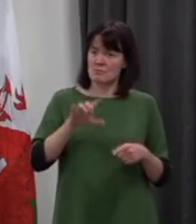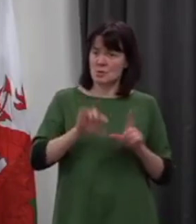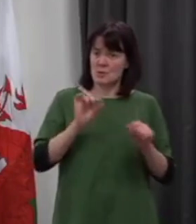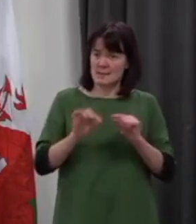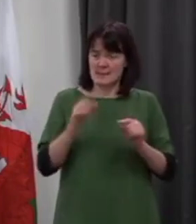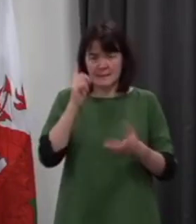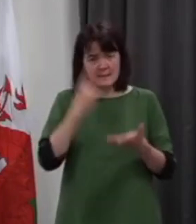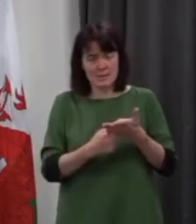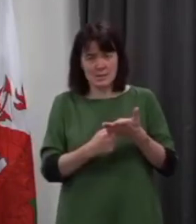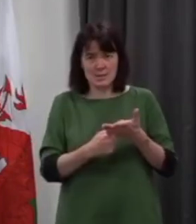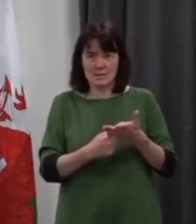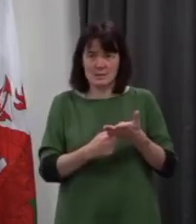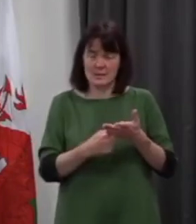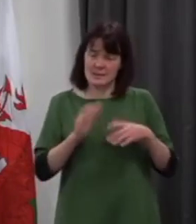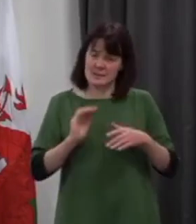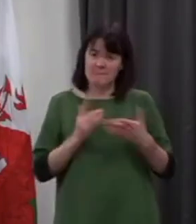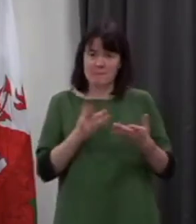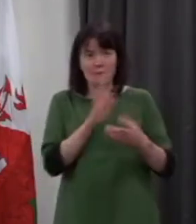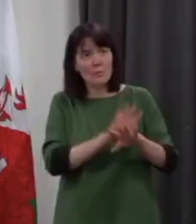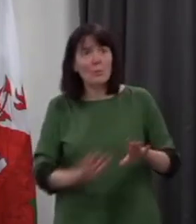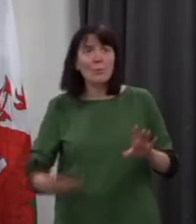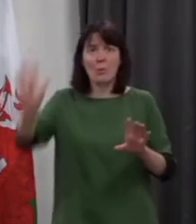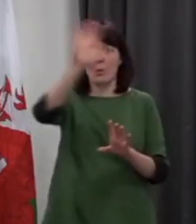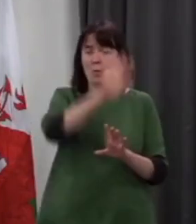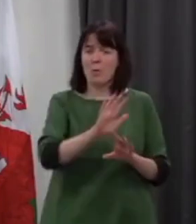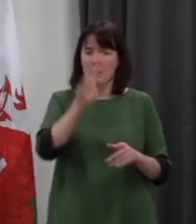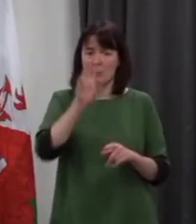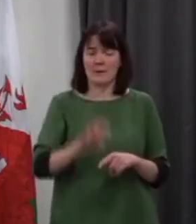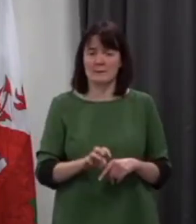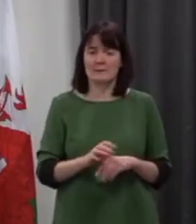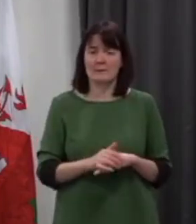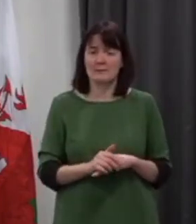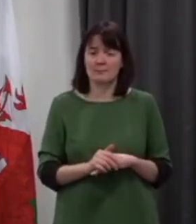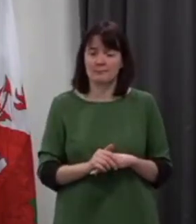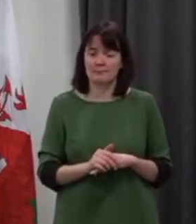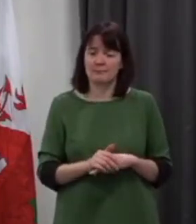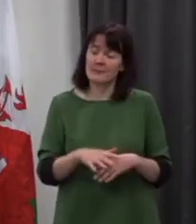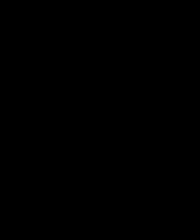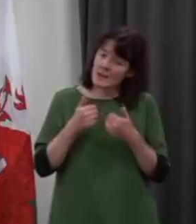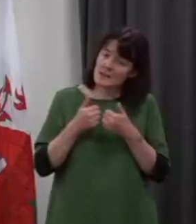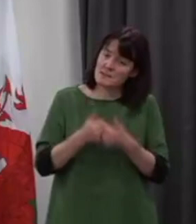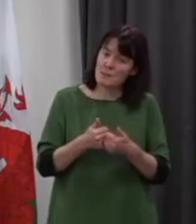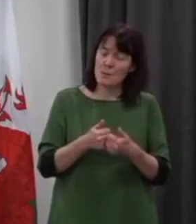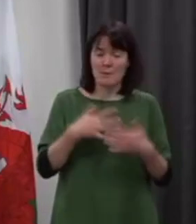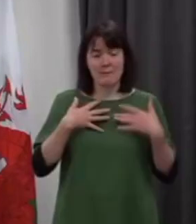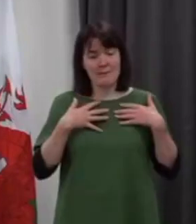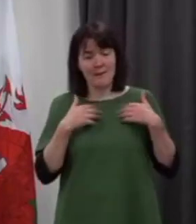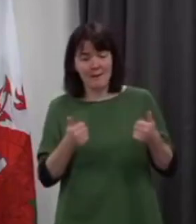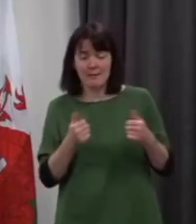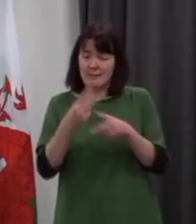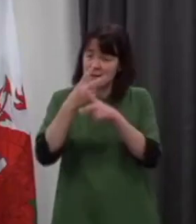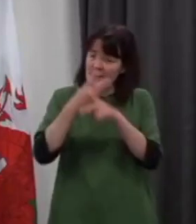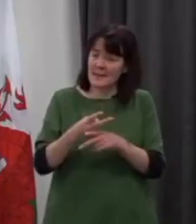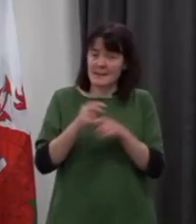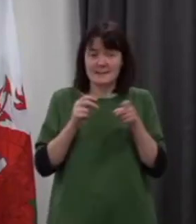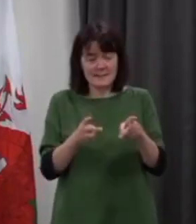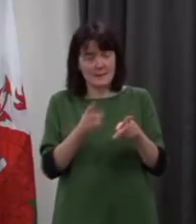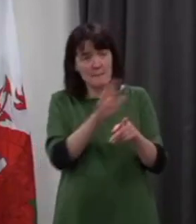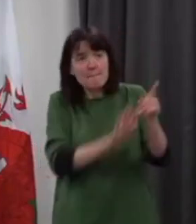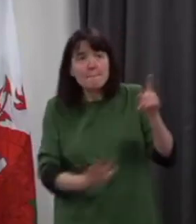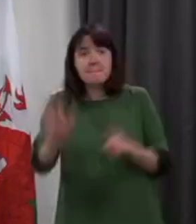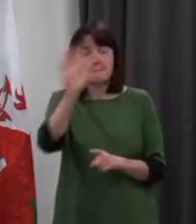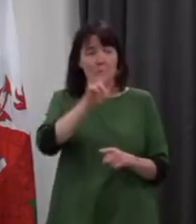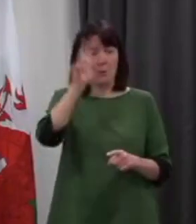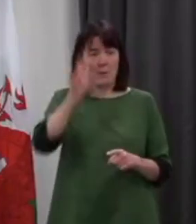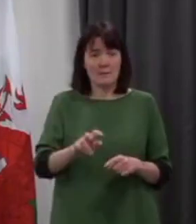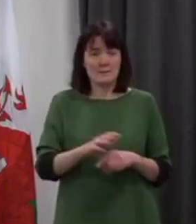and I hope people will see that as we make more and more choices to support our health and care system across the whole country, and indeed in response to